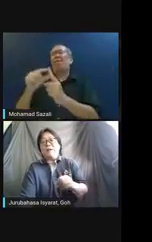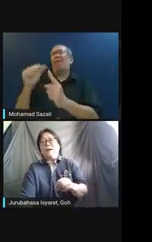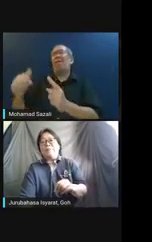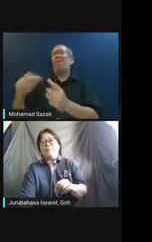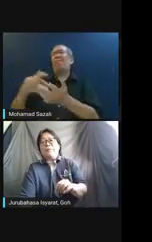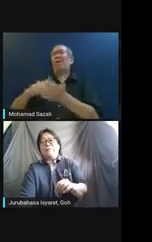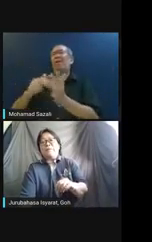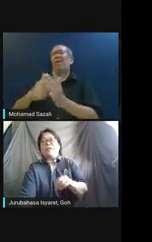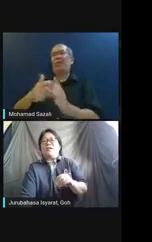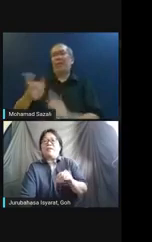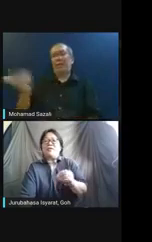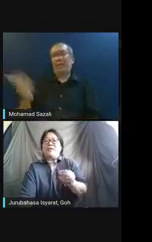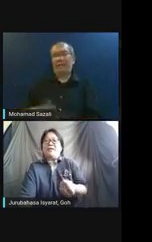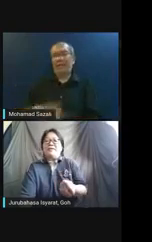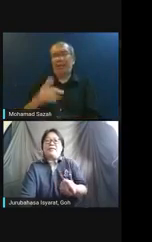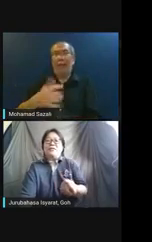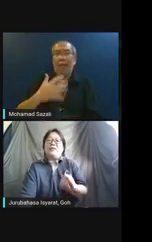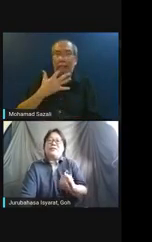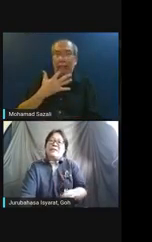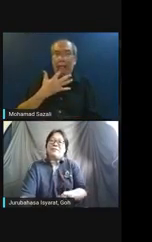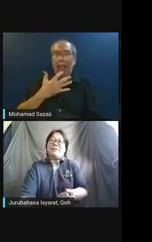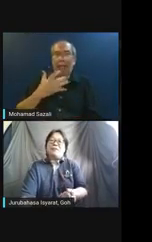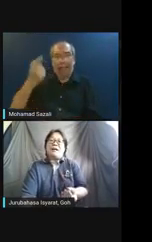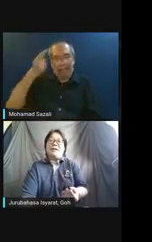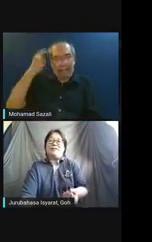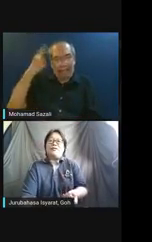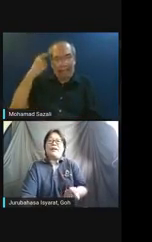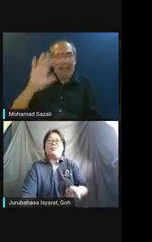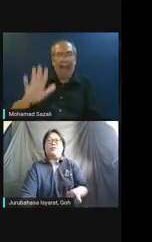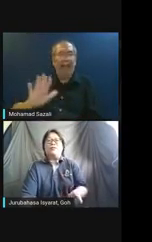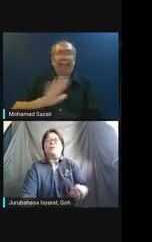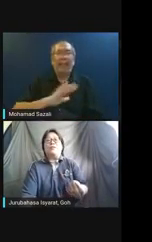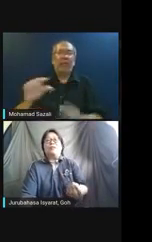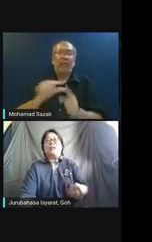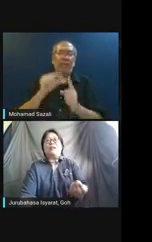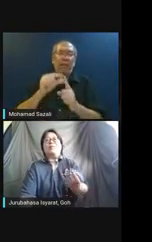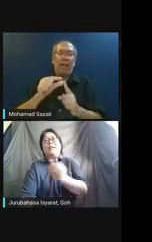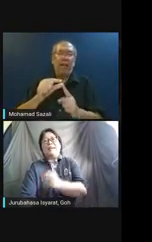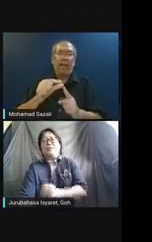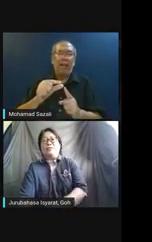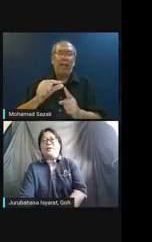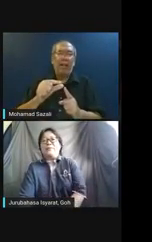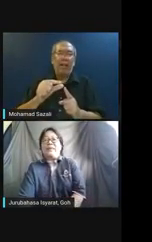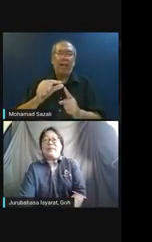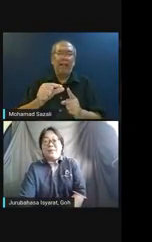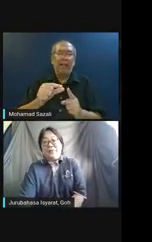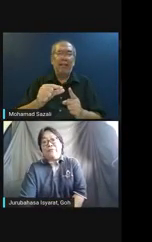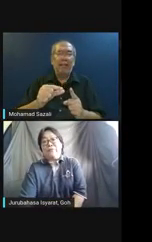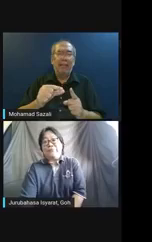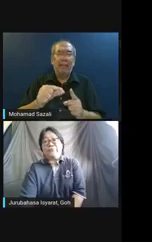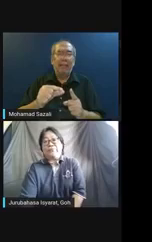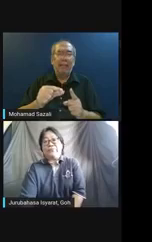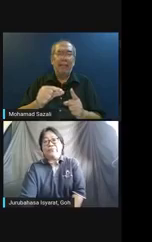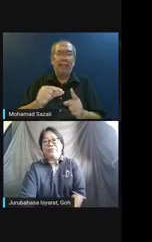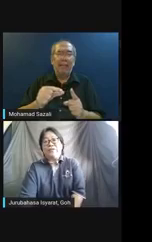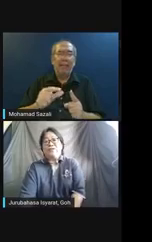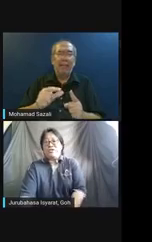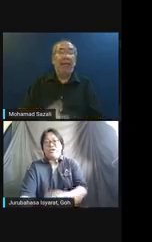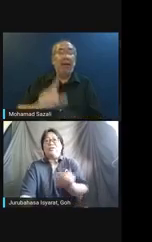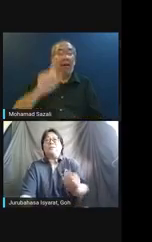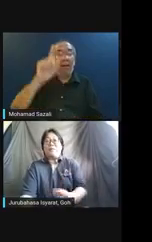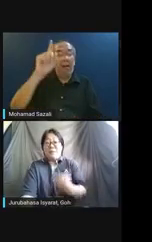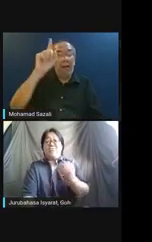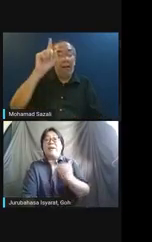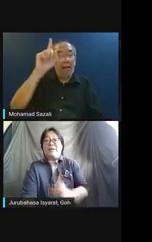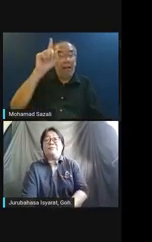always misconceptualize the terms by trying to connect it to something negative. It